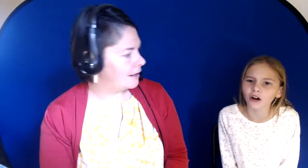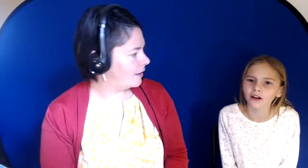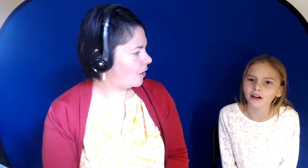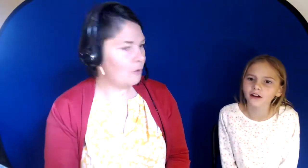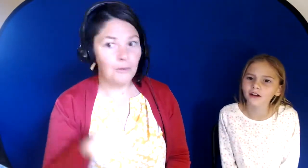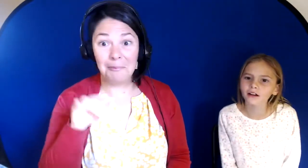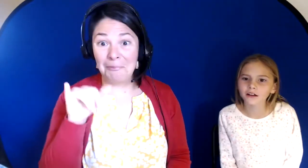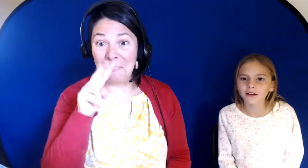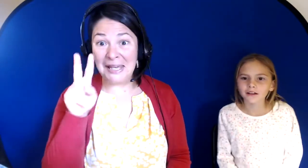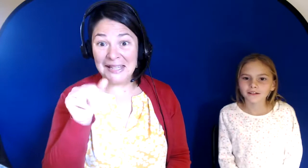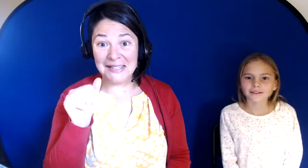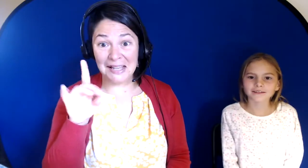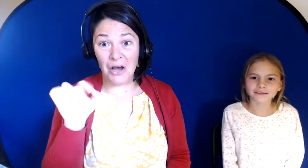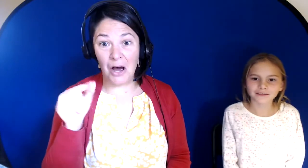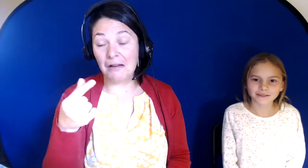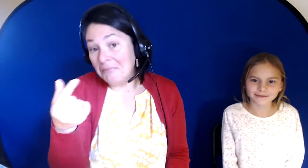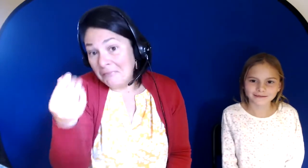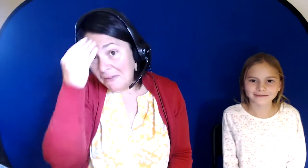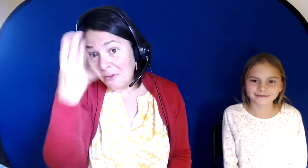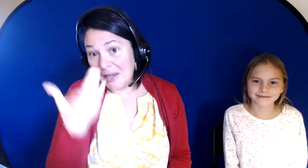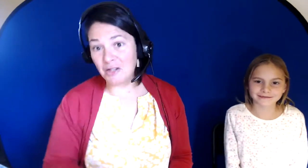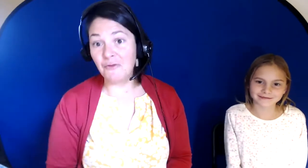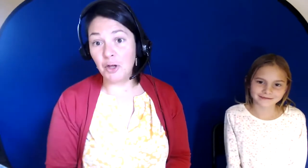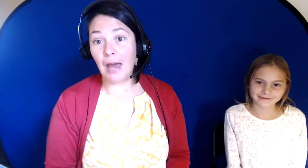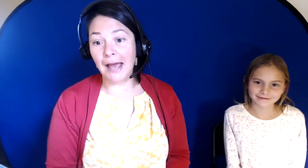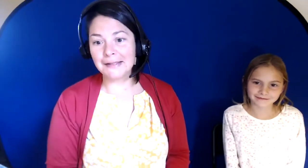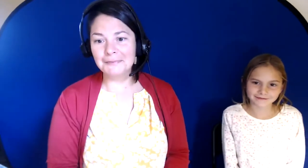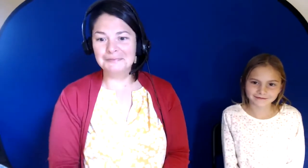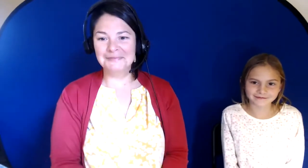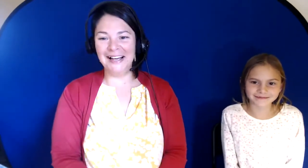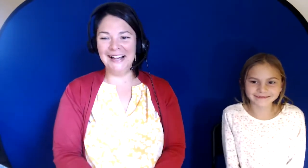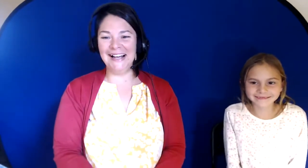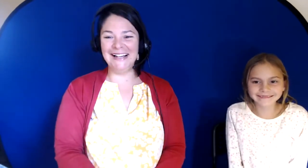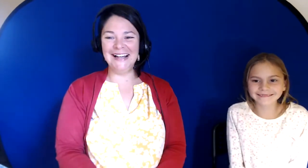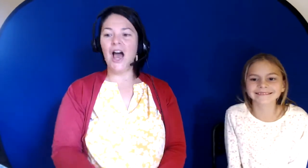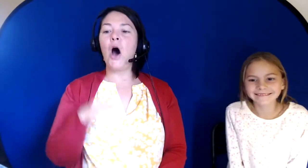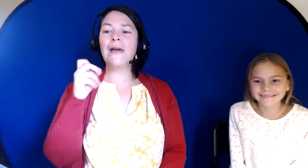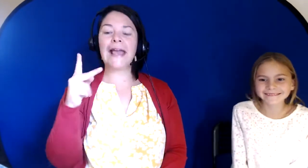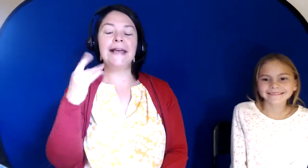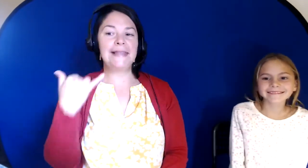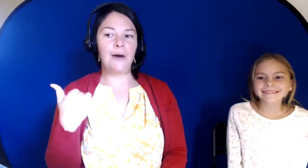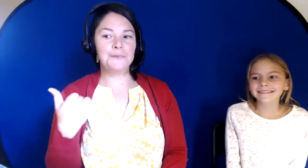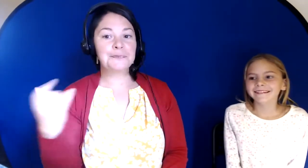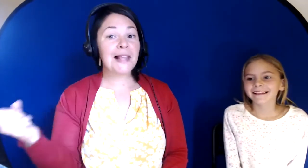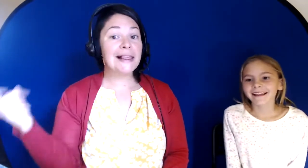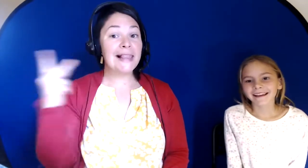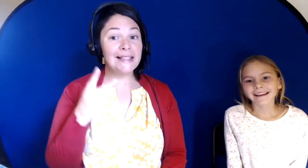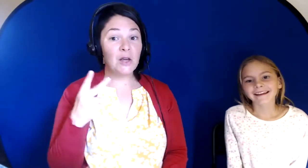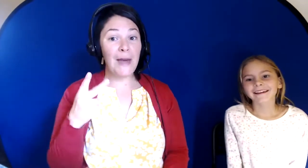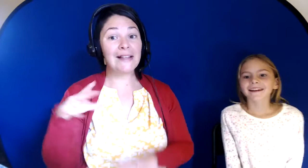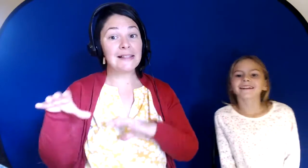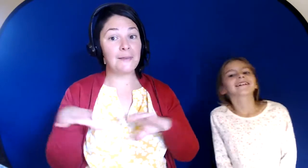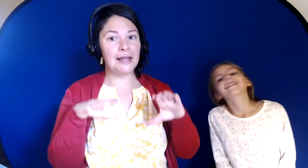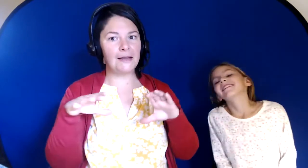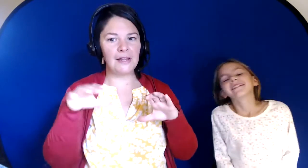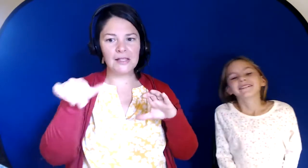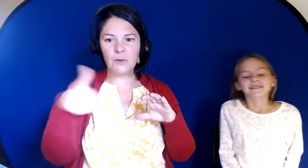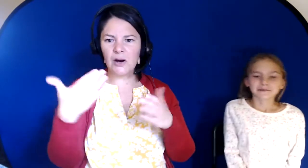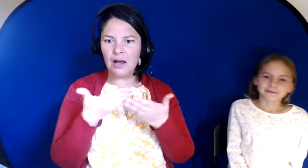Oh, Pizza Dog. Information for you guys. Okay, now let's go back to some activities. What are other